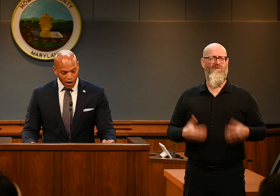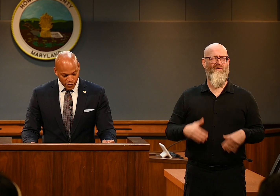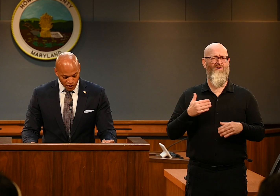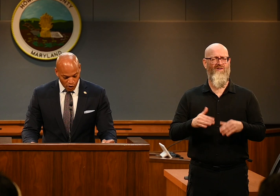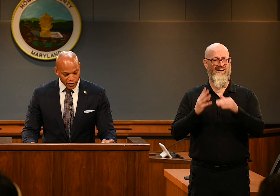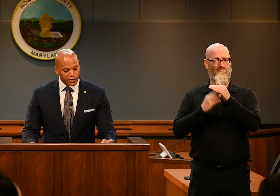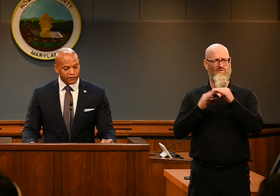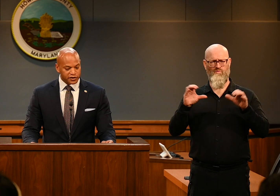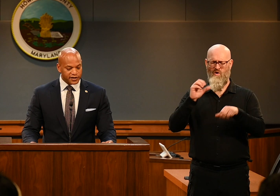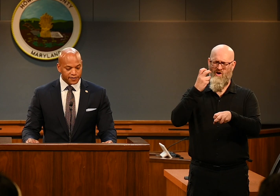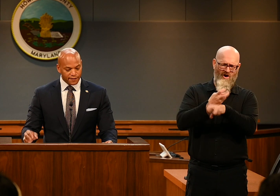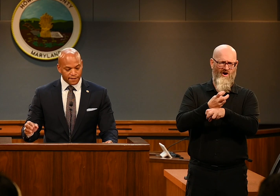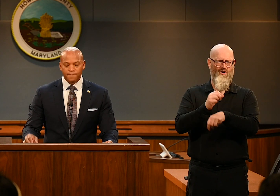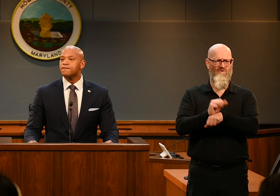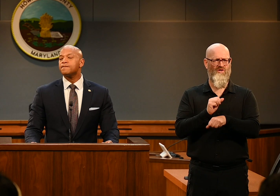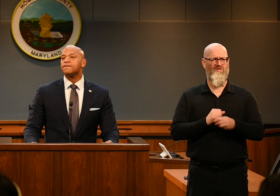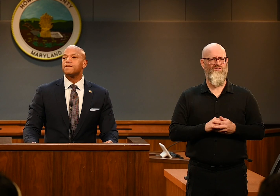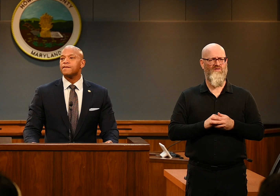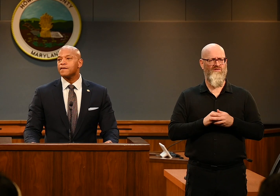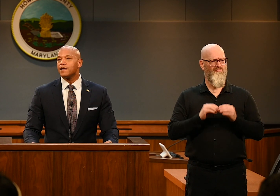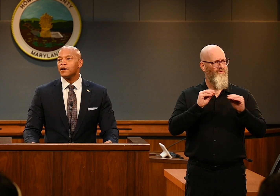and the groundbreaking work at our universities.